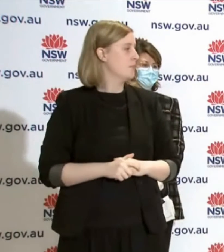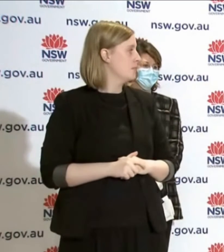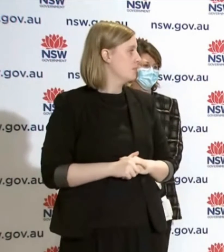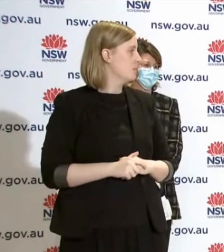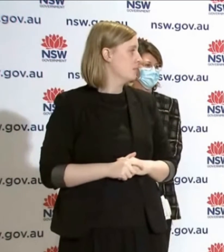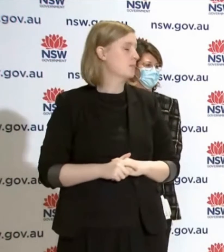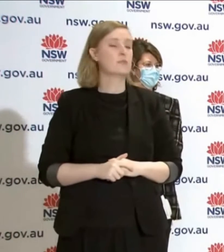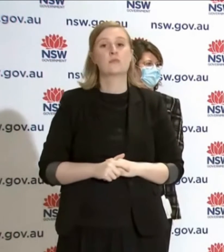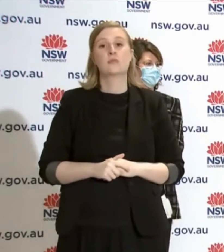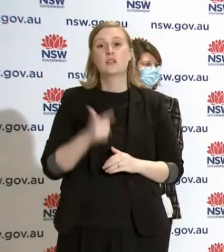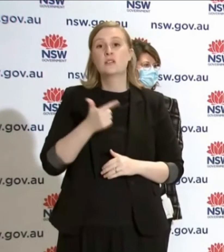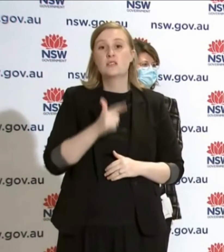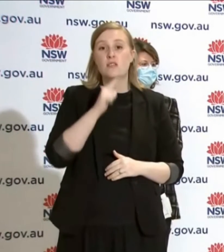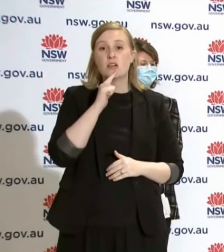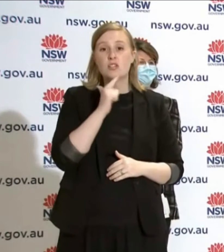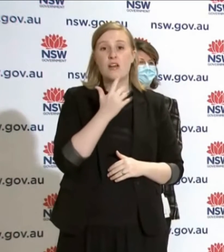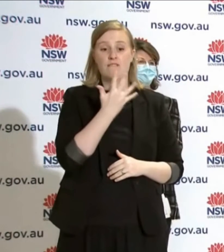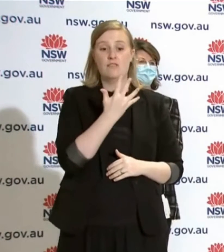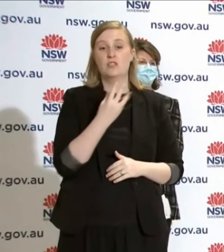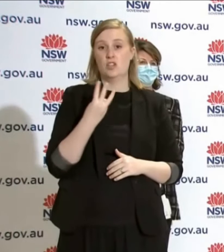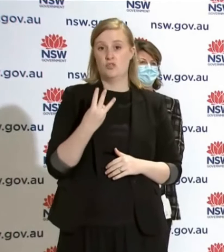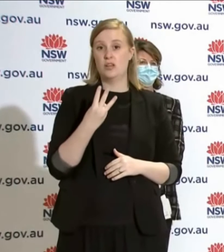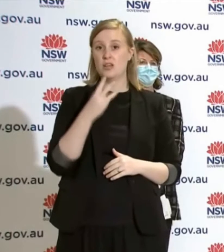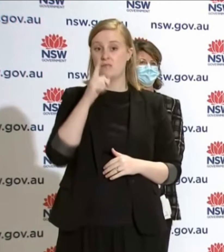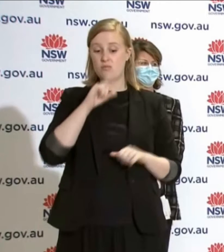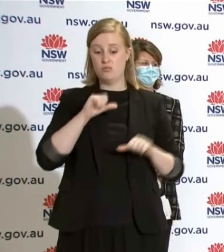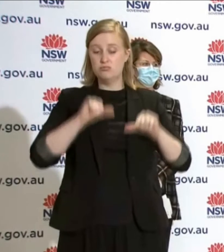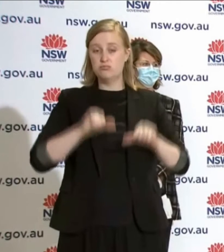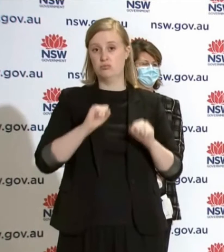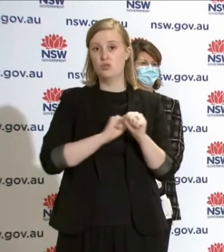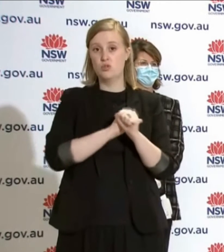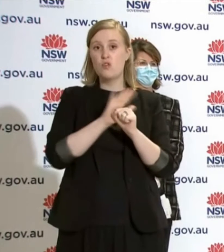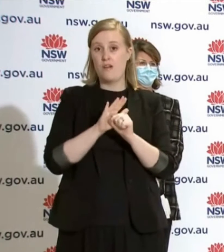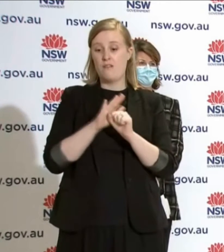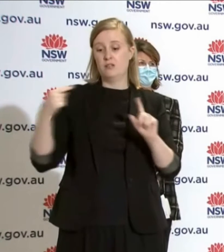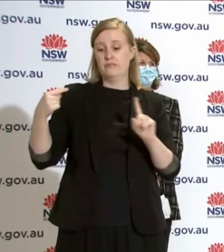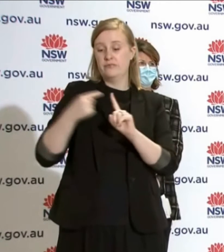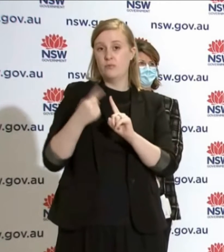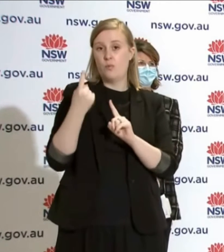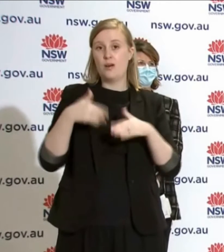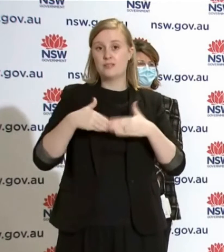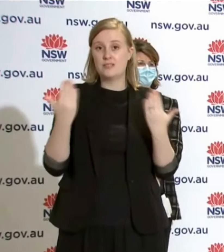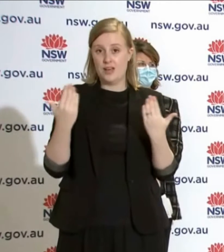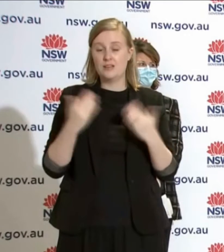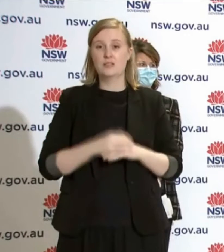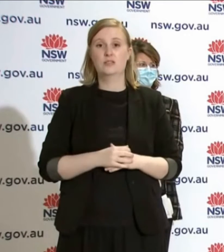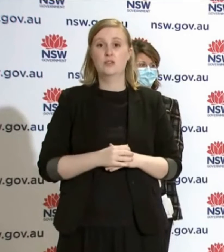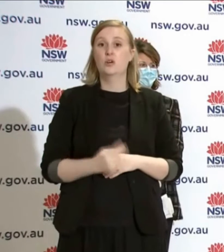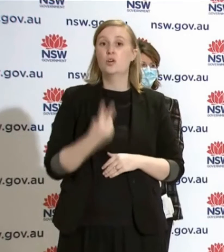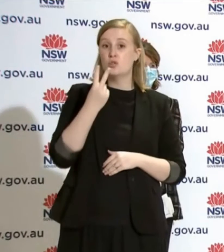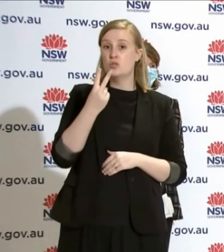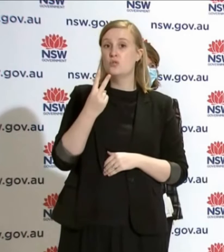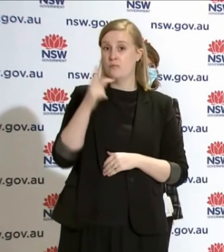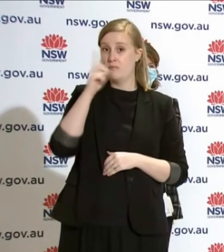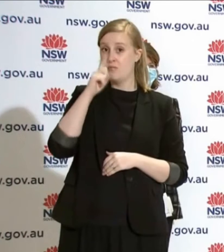So there were 753 locally acquired cases reported in New South Wales for the 24 hours to 8 p.m. last night, and 2 cases of